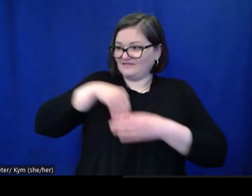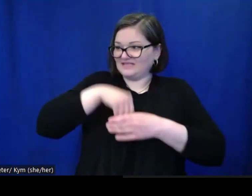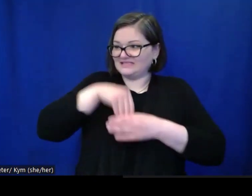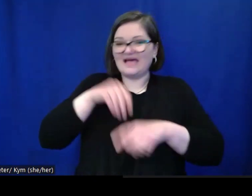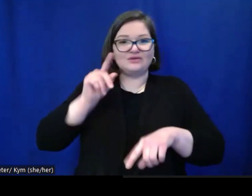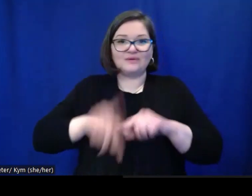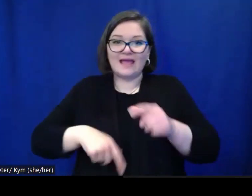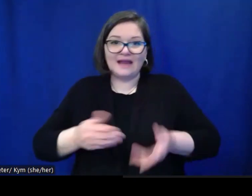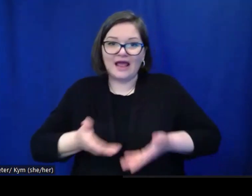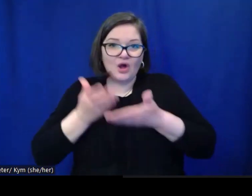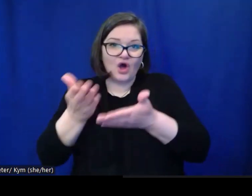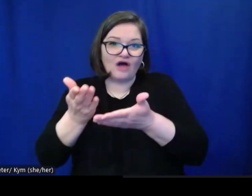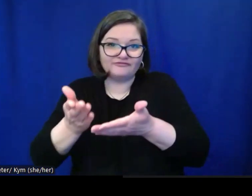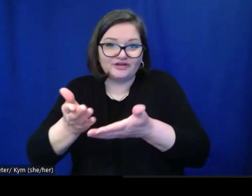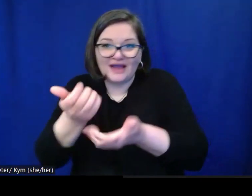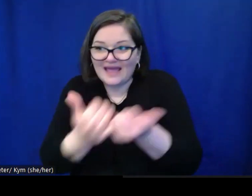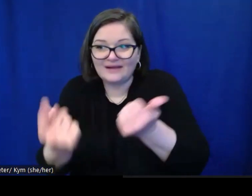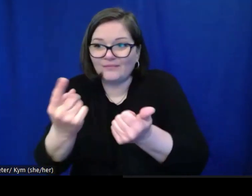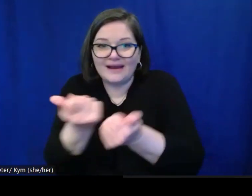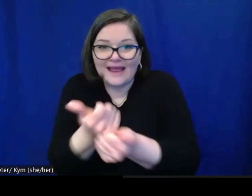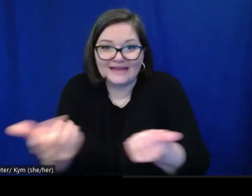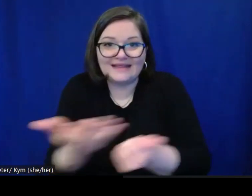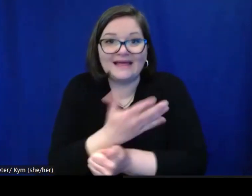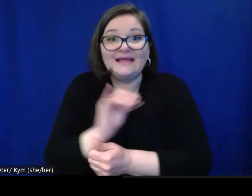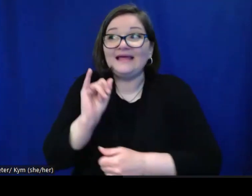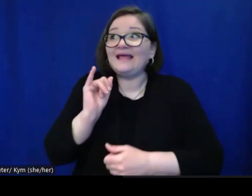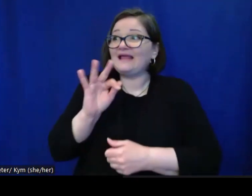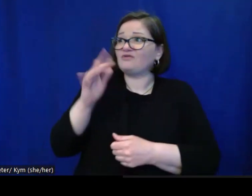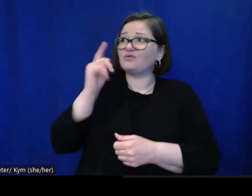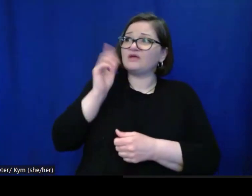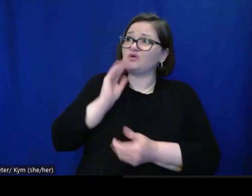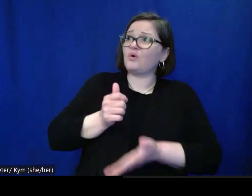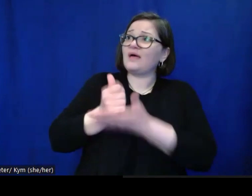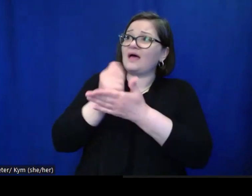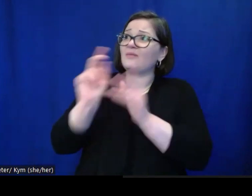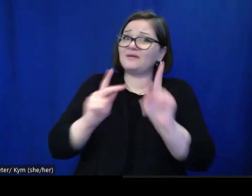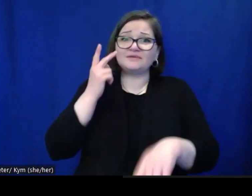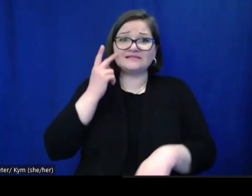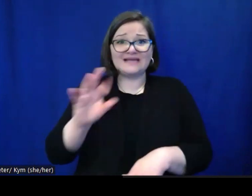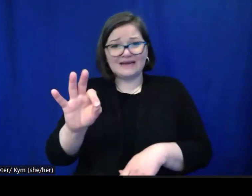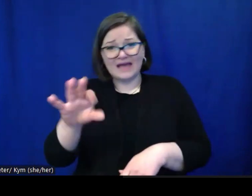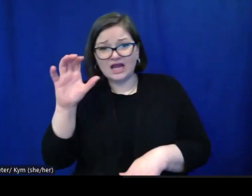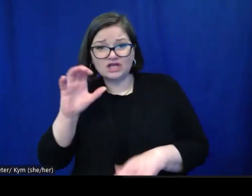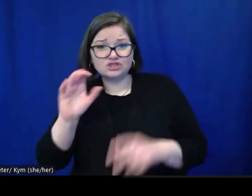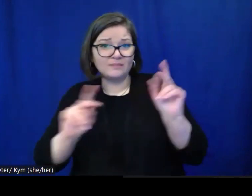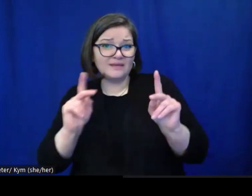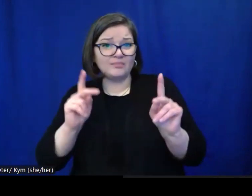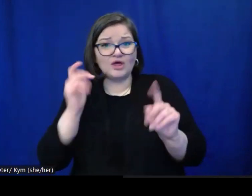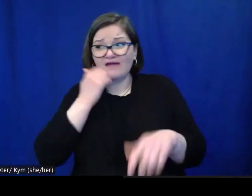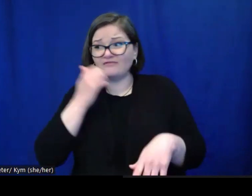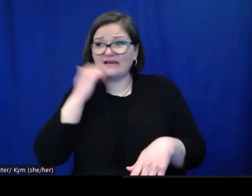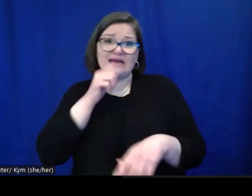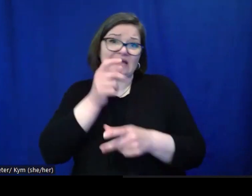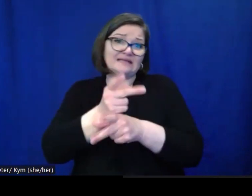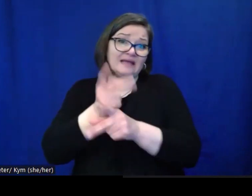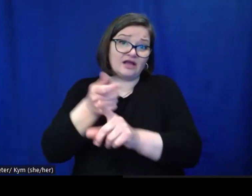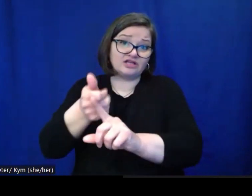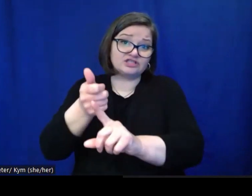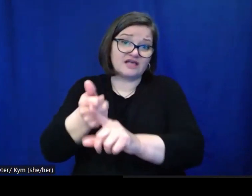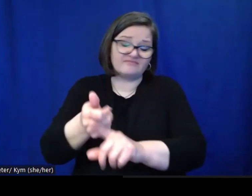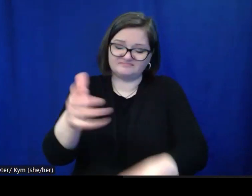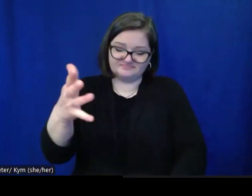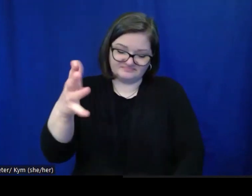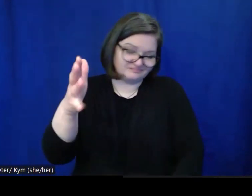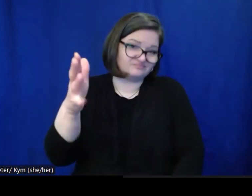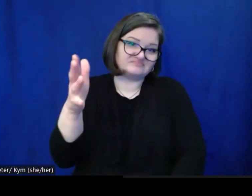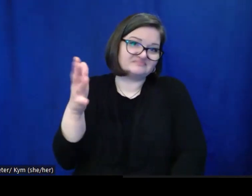veterans by, seeing 900 patients a day and not taking care of yourself, you're not